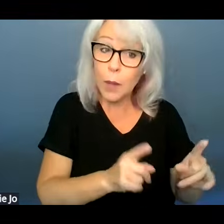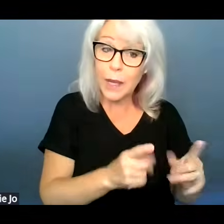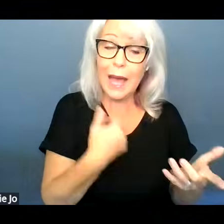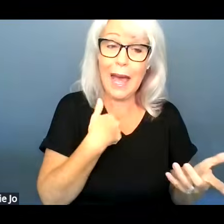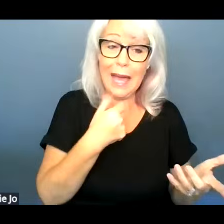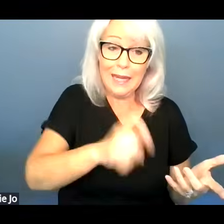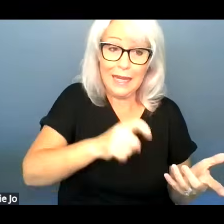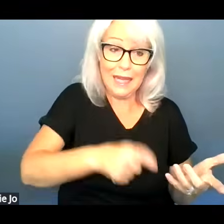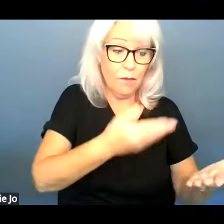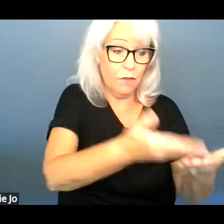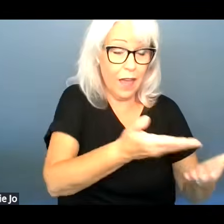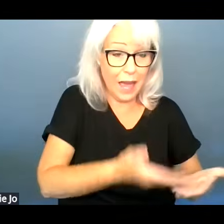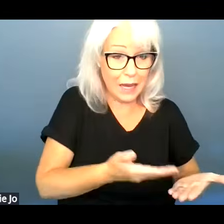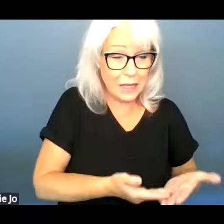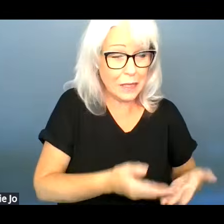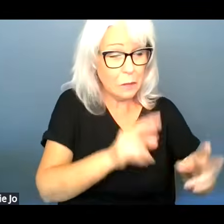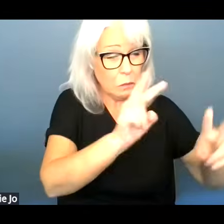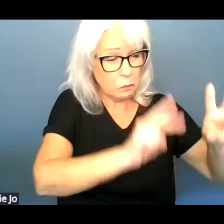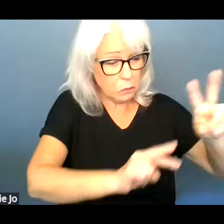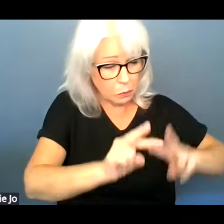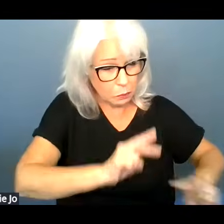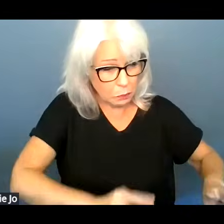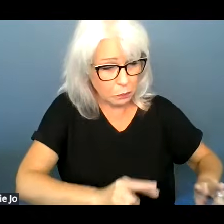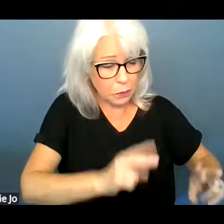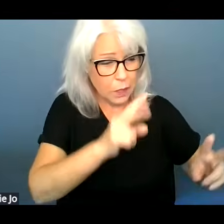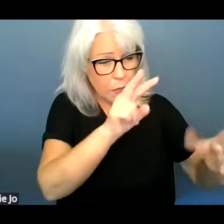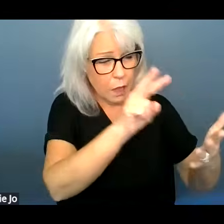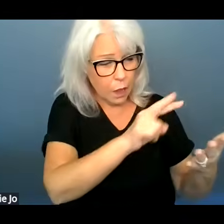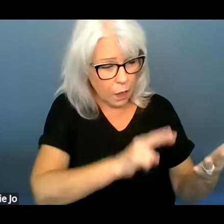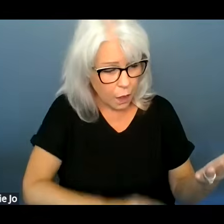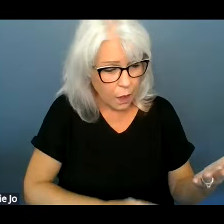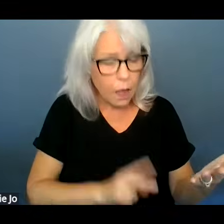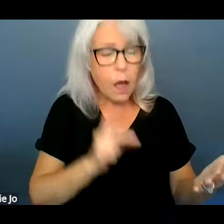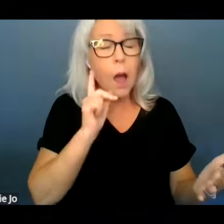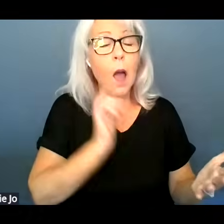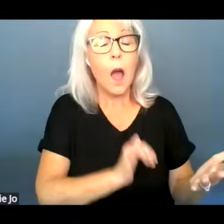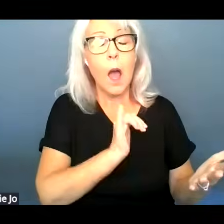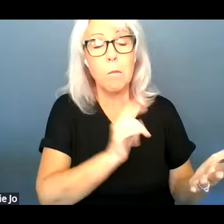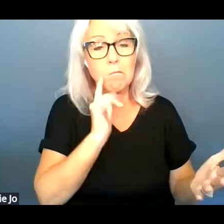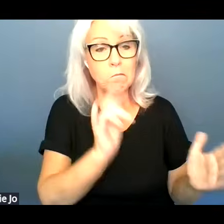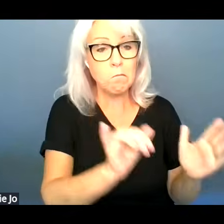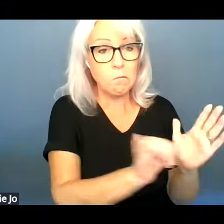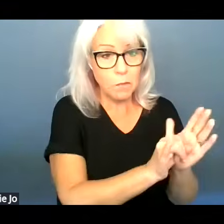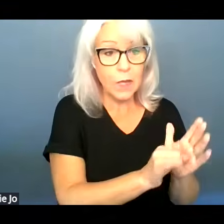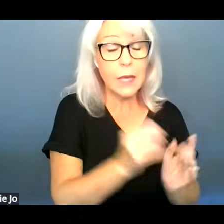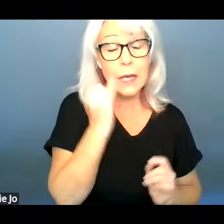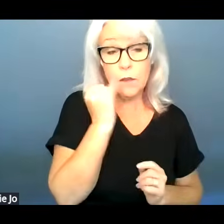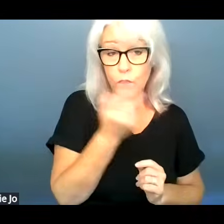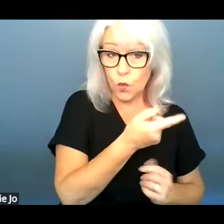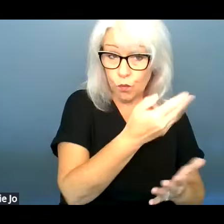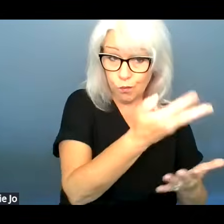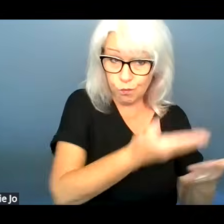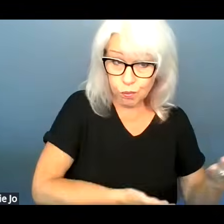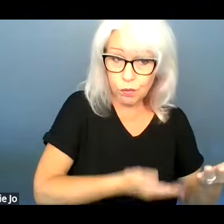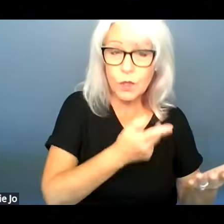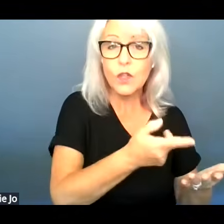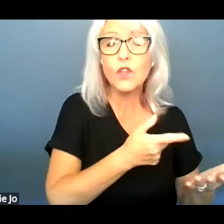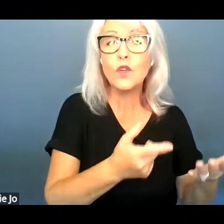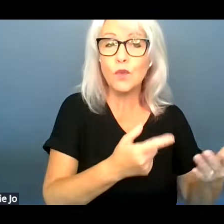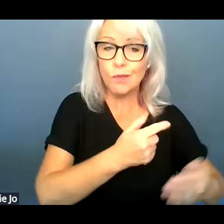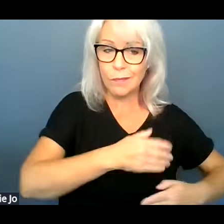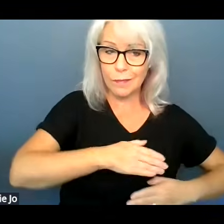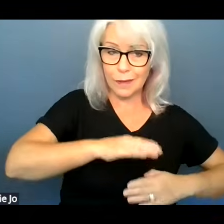factual, that could be discernible, that is actually something that can be identified. You do that, you meet the statutory